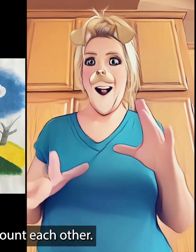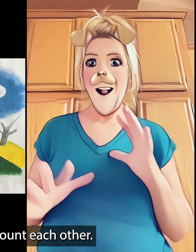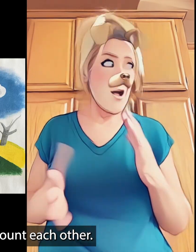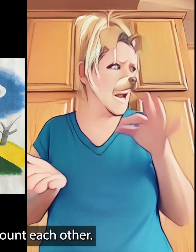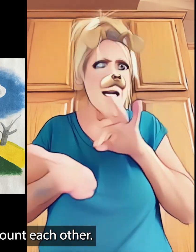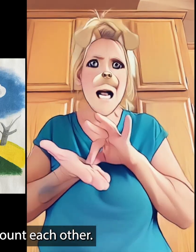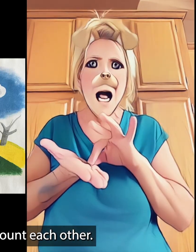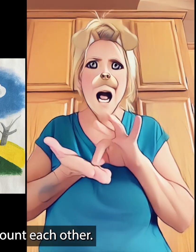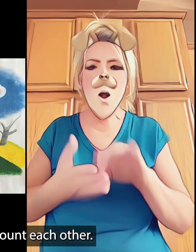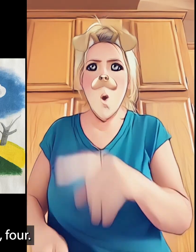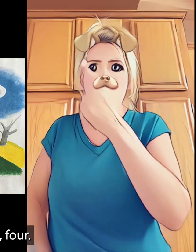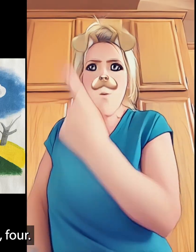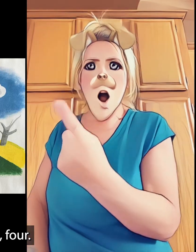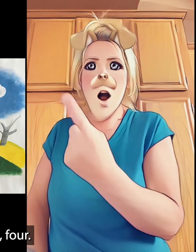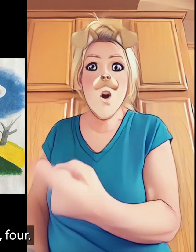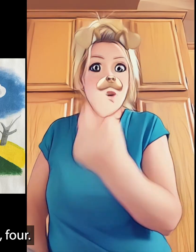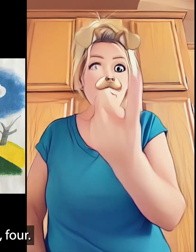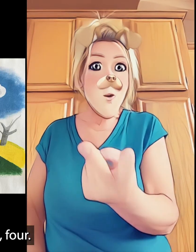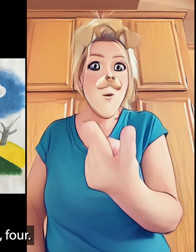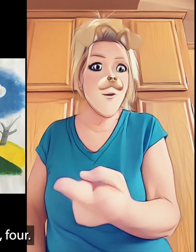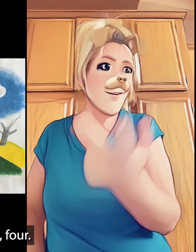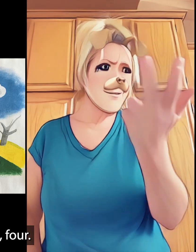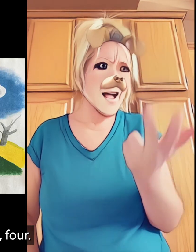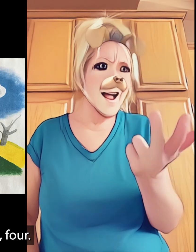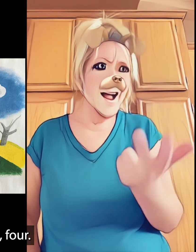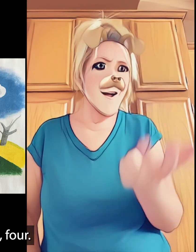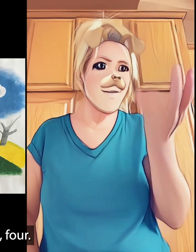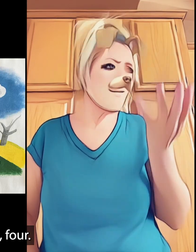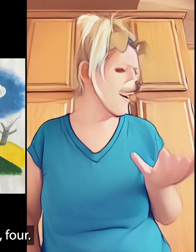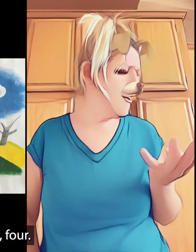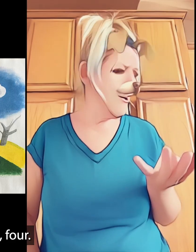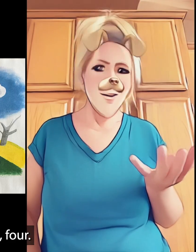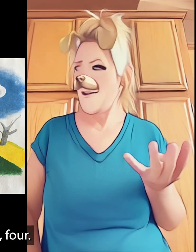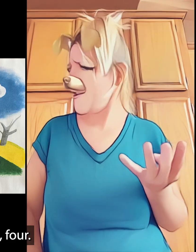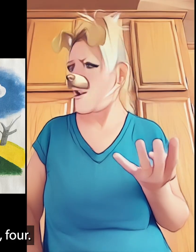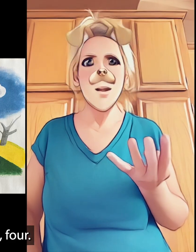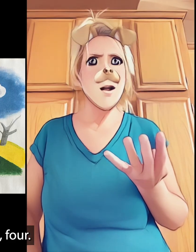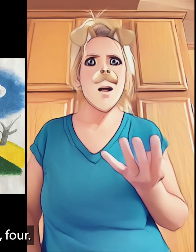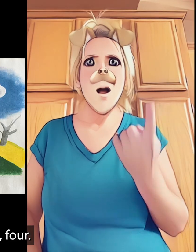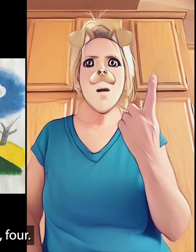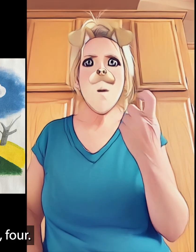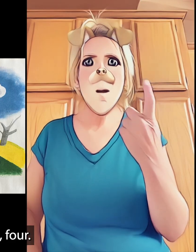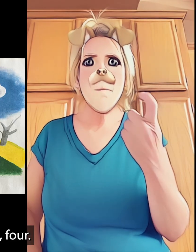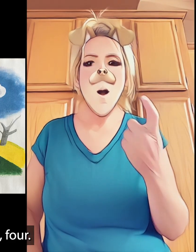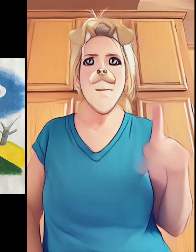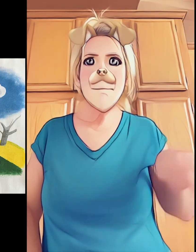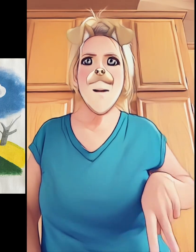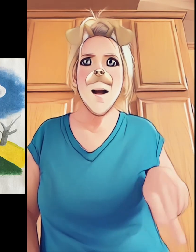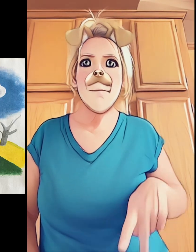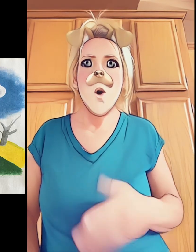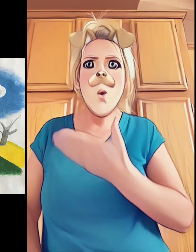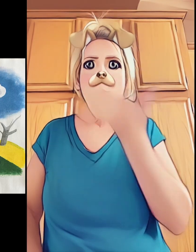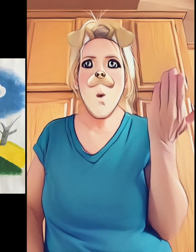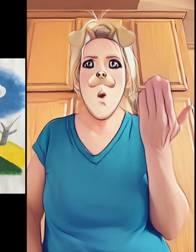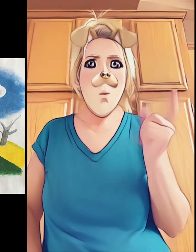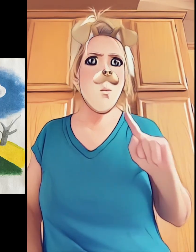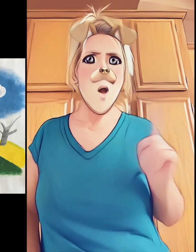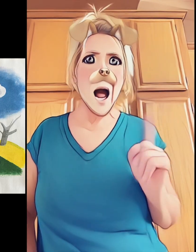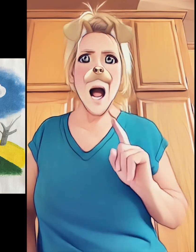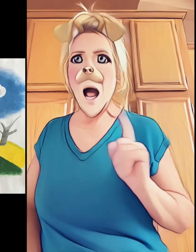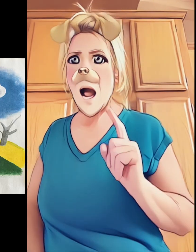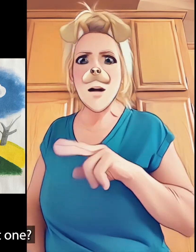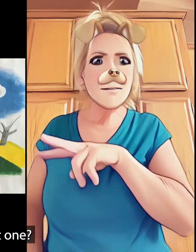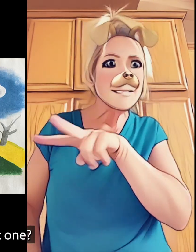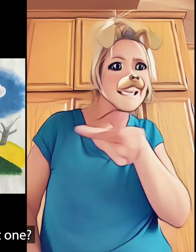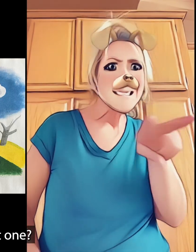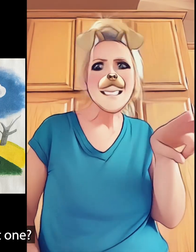started to count each other. 1, 2, 3, 4. Oh